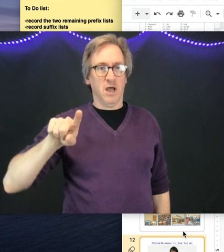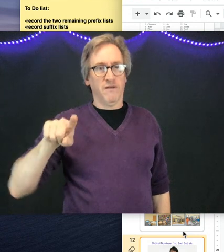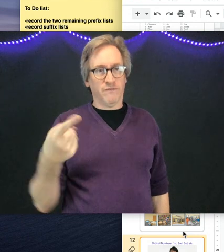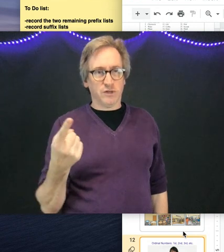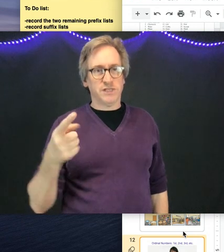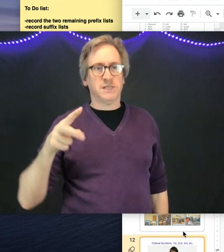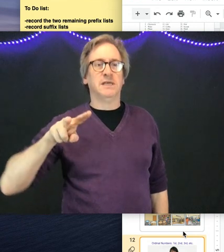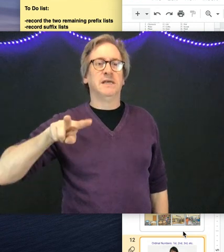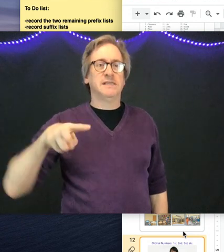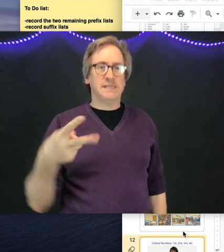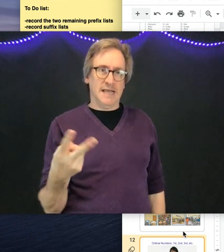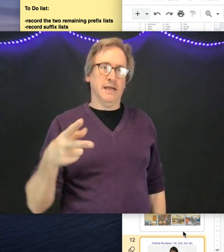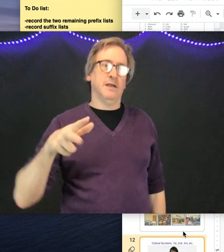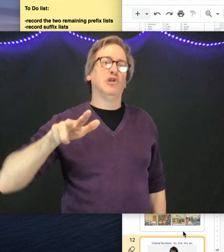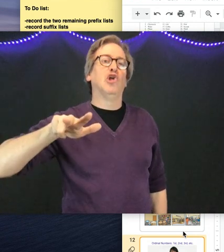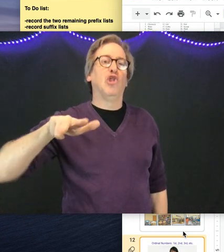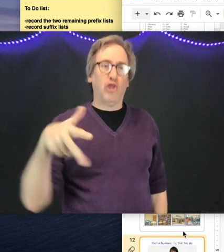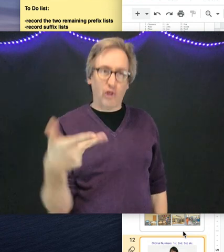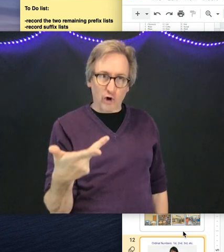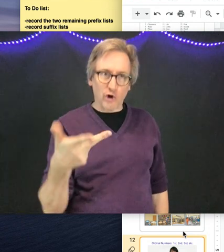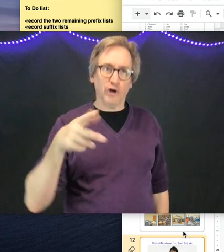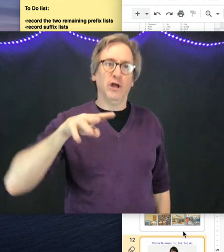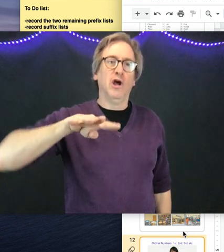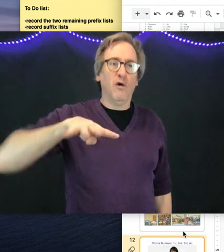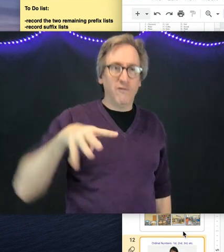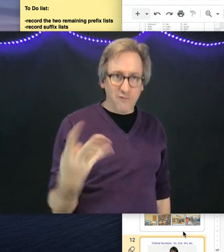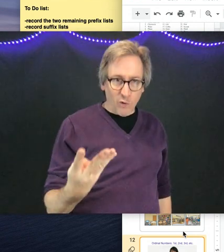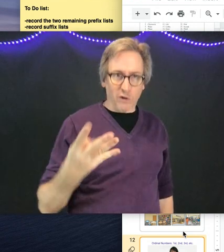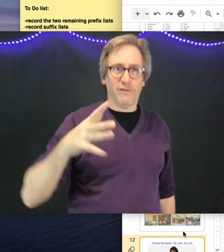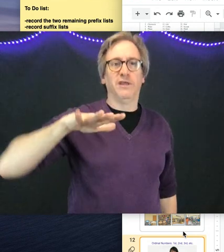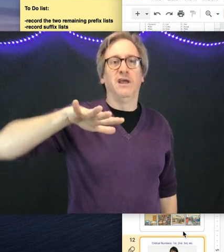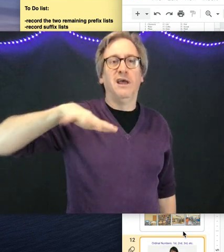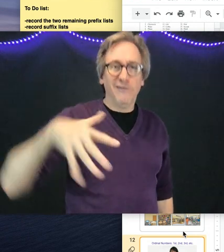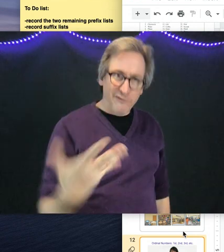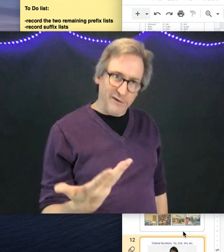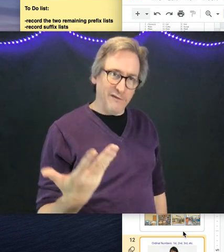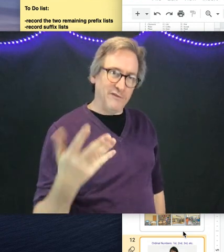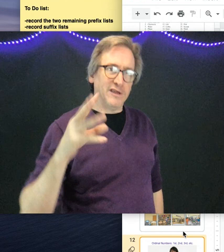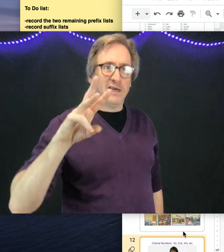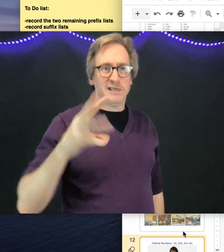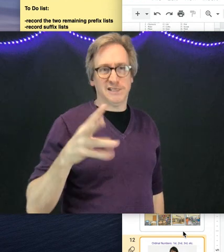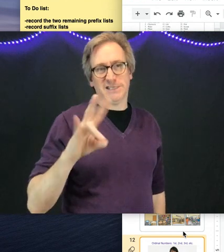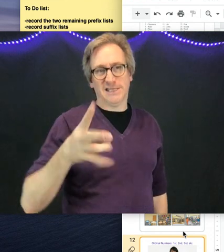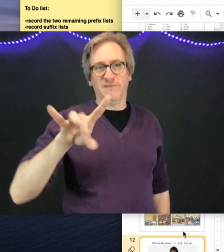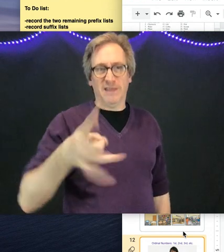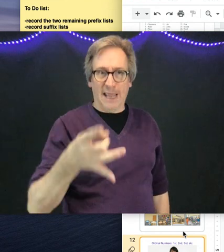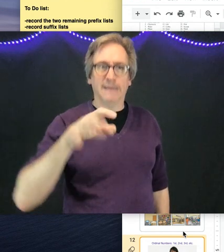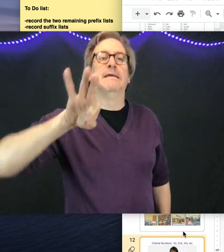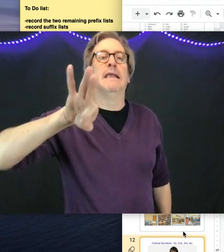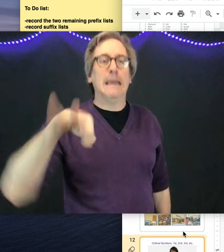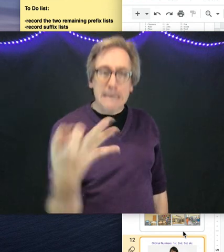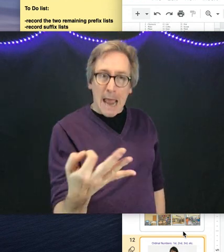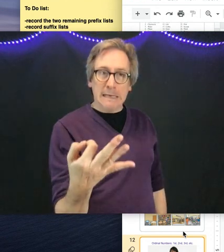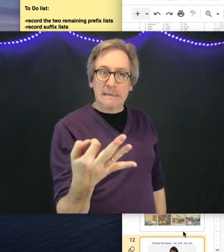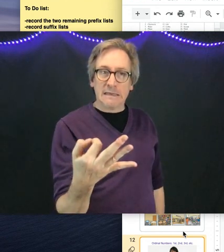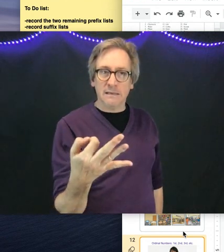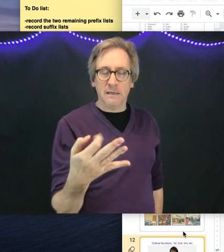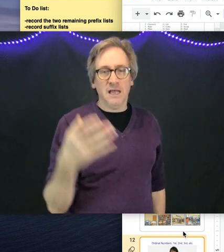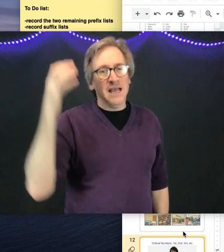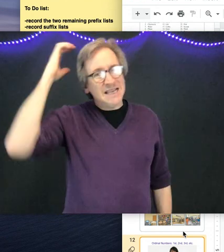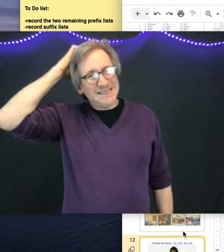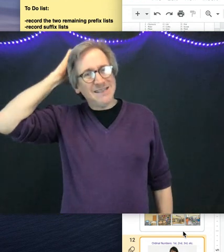twists. First, second, third, fourth, fifth, sixth, seventh, eighth,